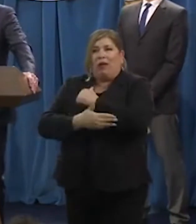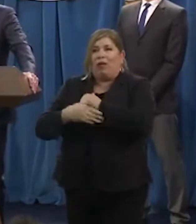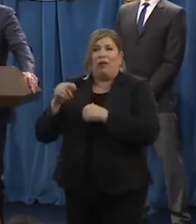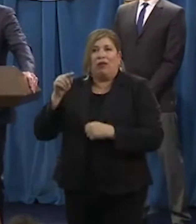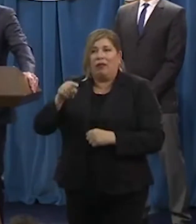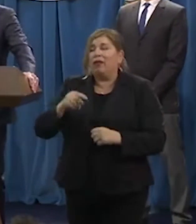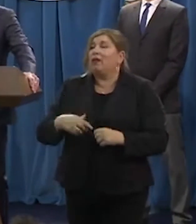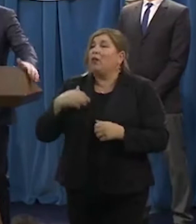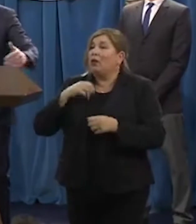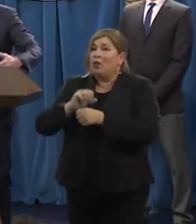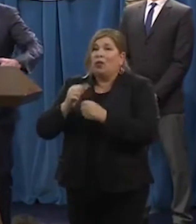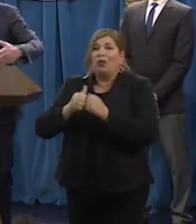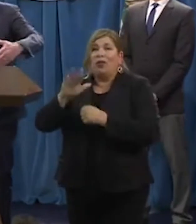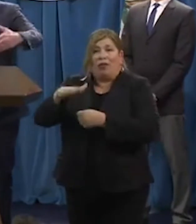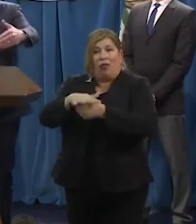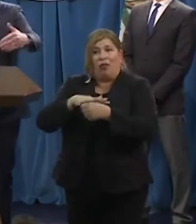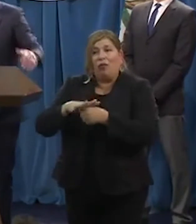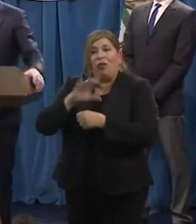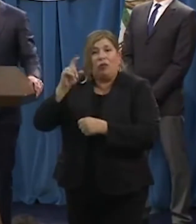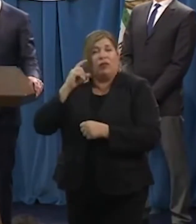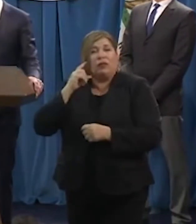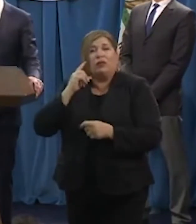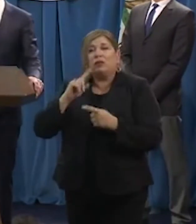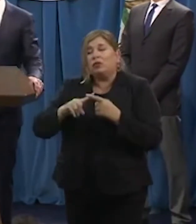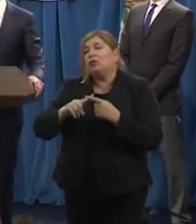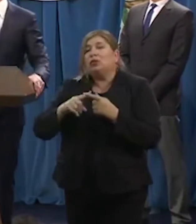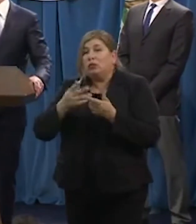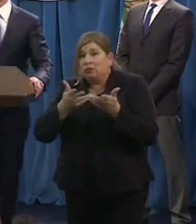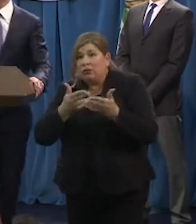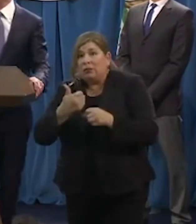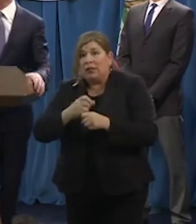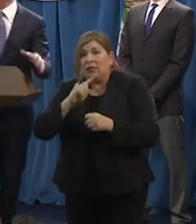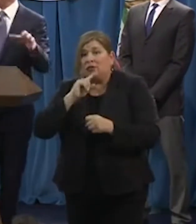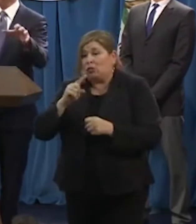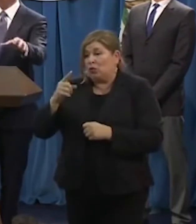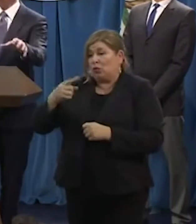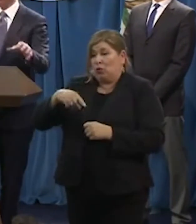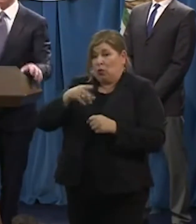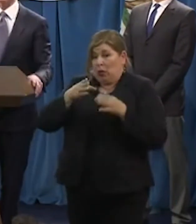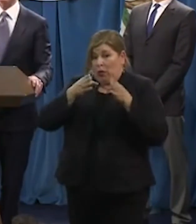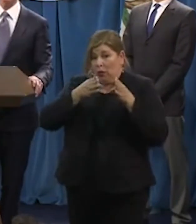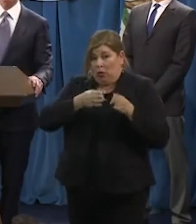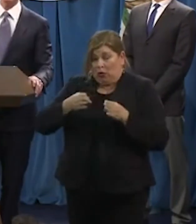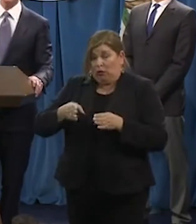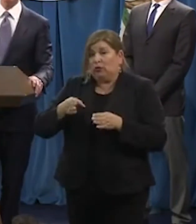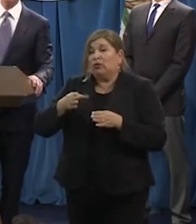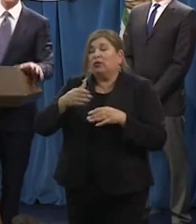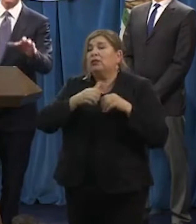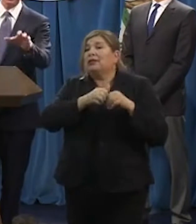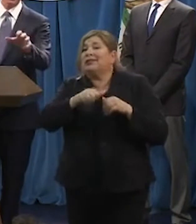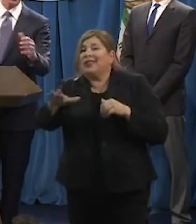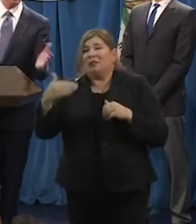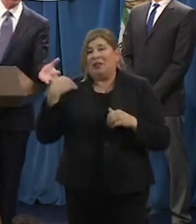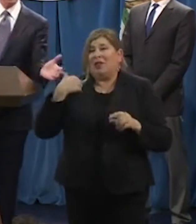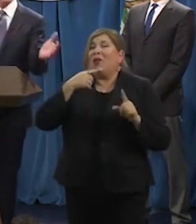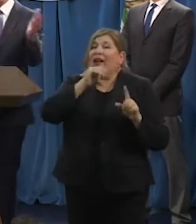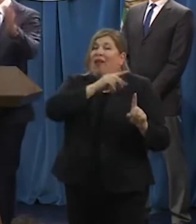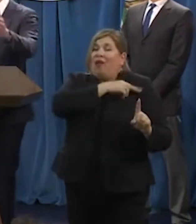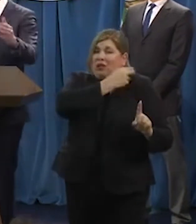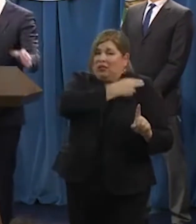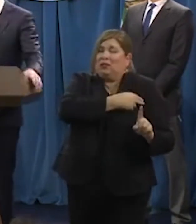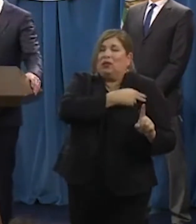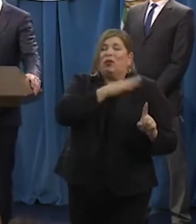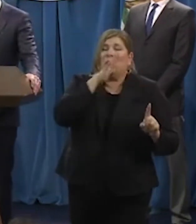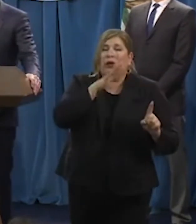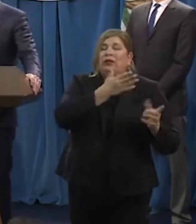local authorities, and that will provide access for those individuals that were otherwise in our acute care facilities and our hospitals to